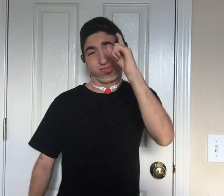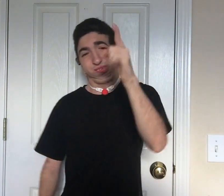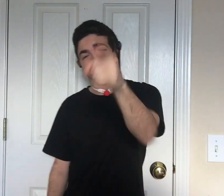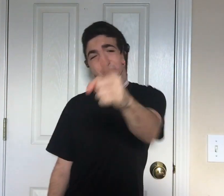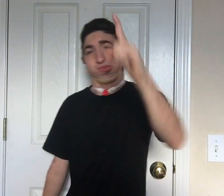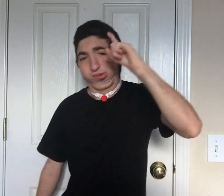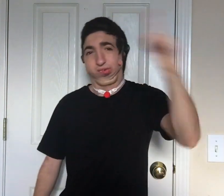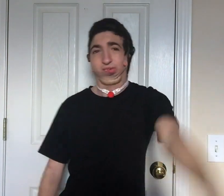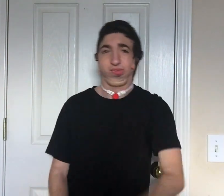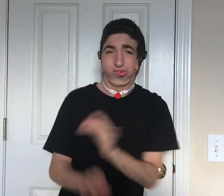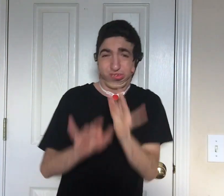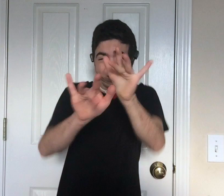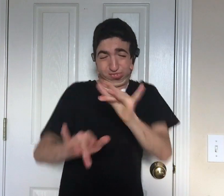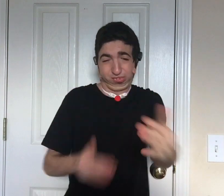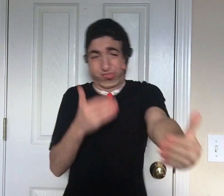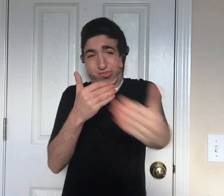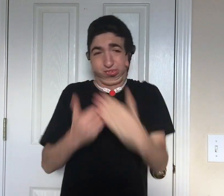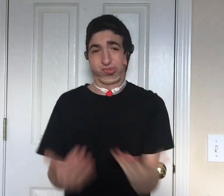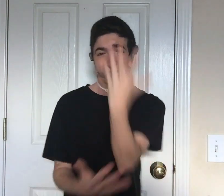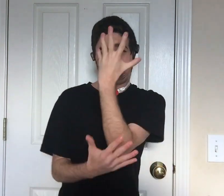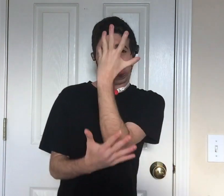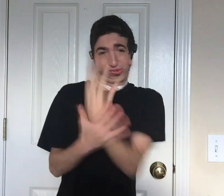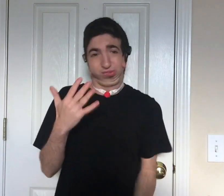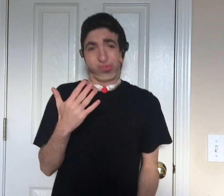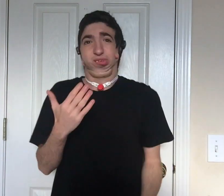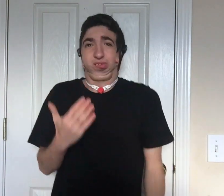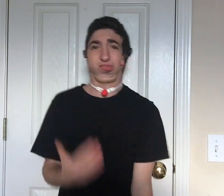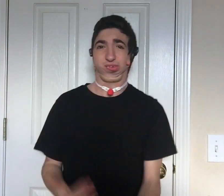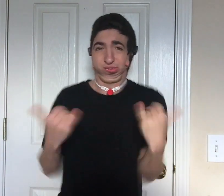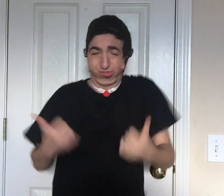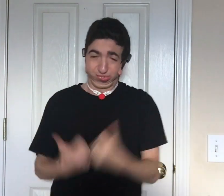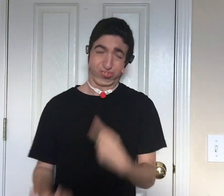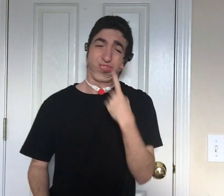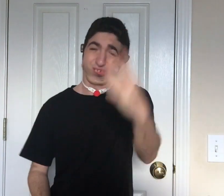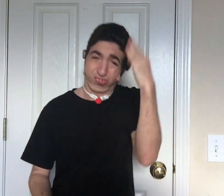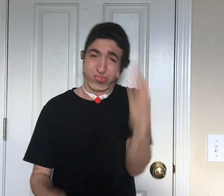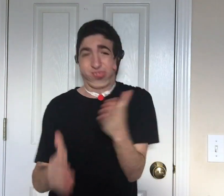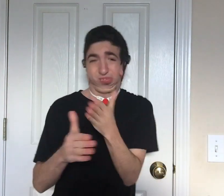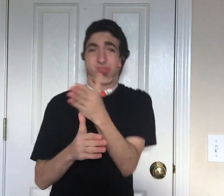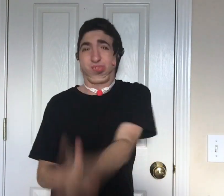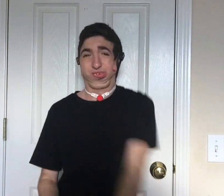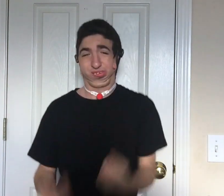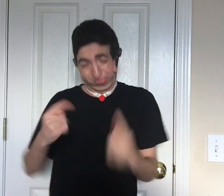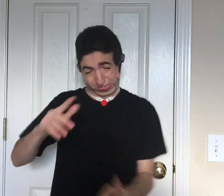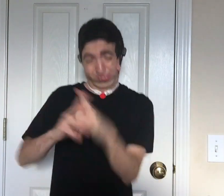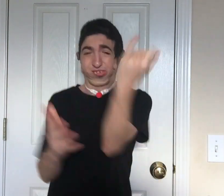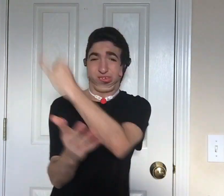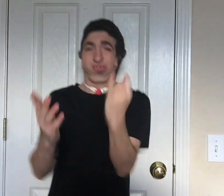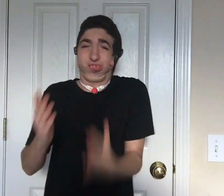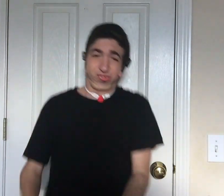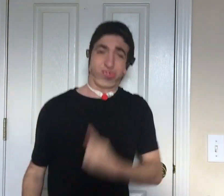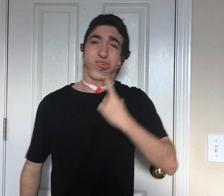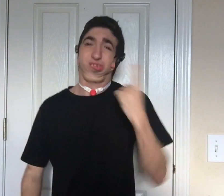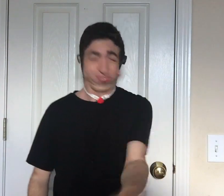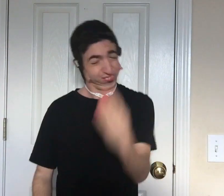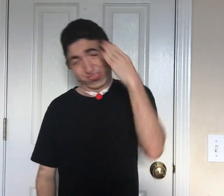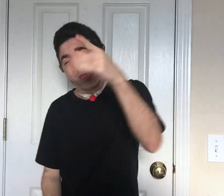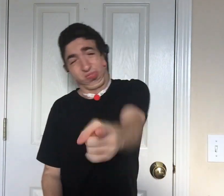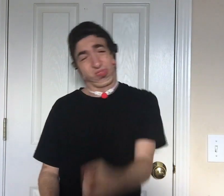What you think, no one. Empathy might be on the brink of extinction. They will play a game and say they know what you're going through. When I tried to come up with an artistic way to say they don't know you, and